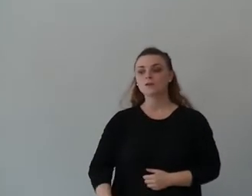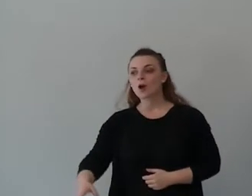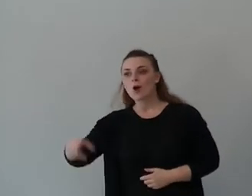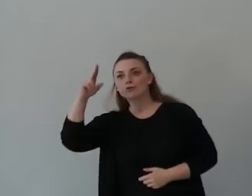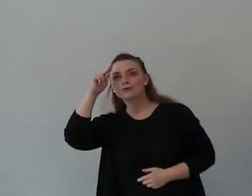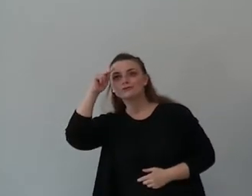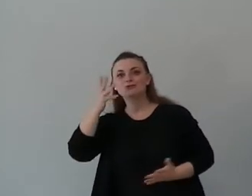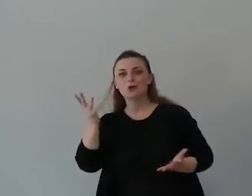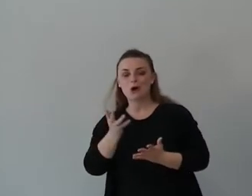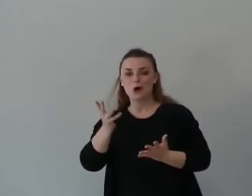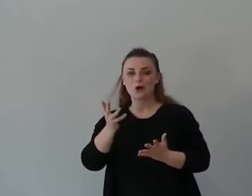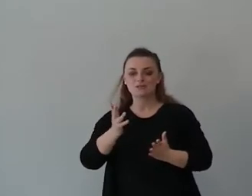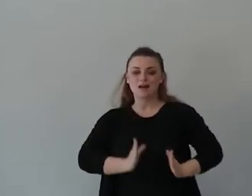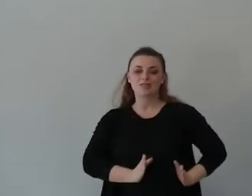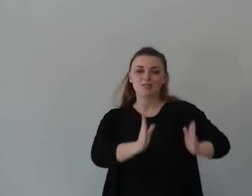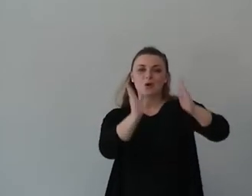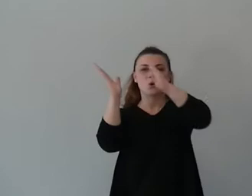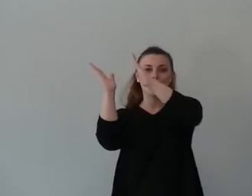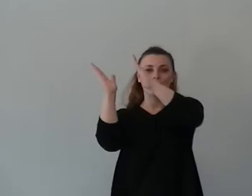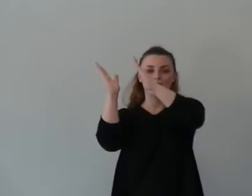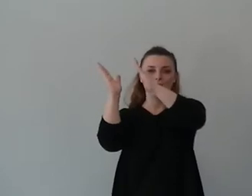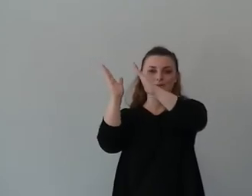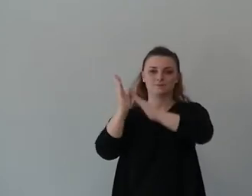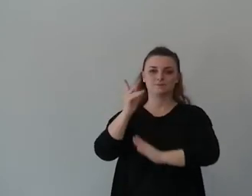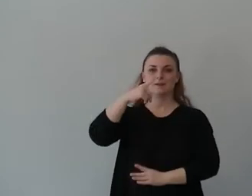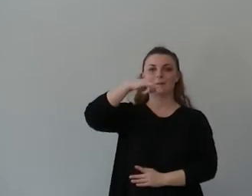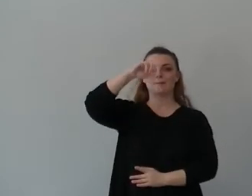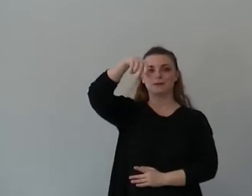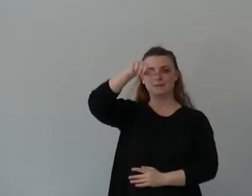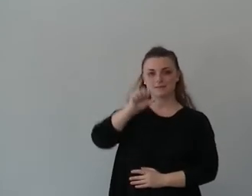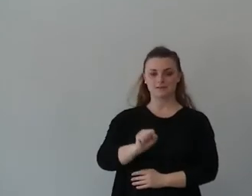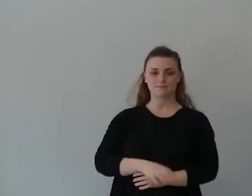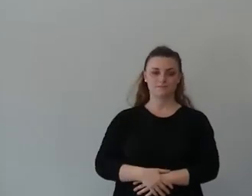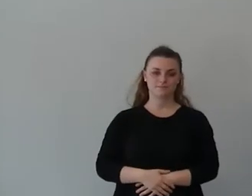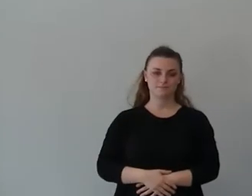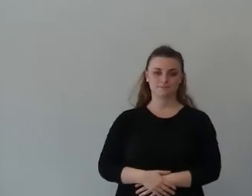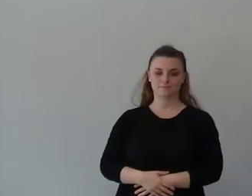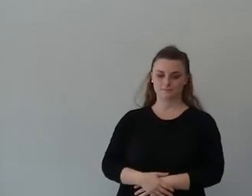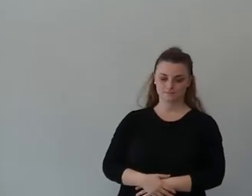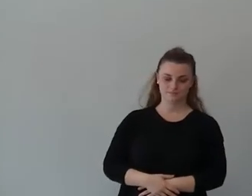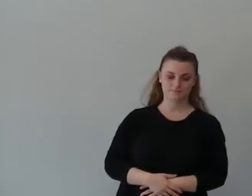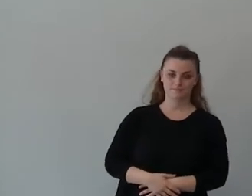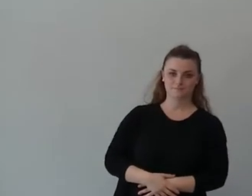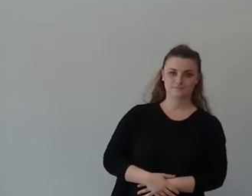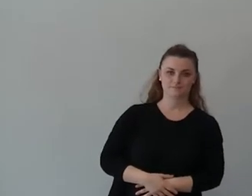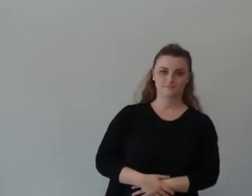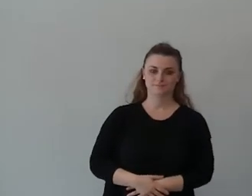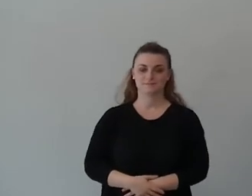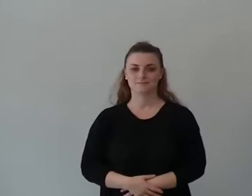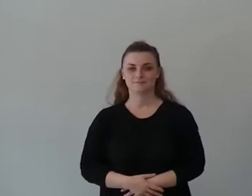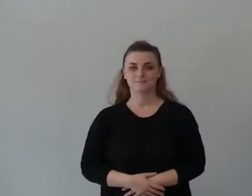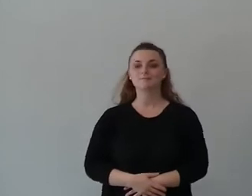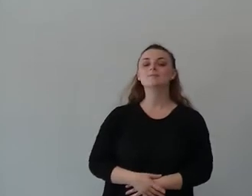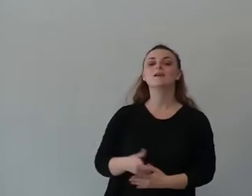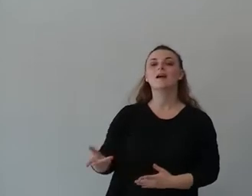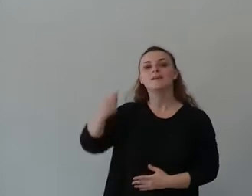a scuola. And that's about all I knew about Italy, besides the food and the tower at that age. Era l'unica cosa che